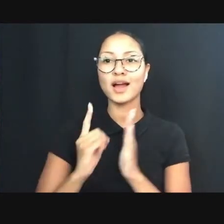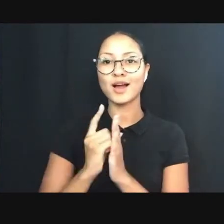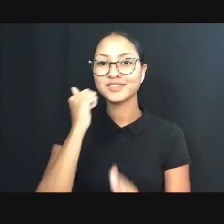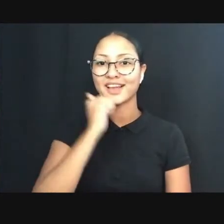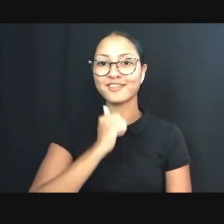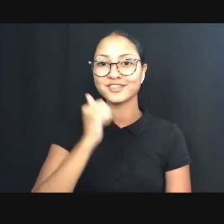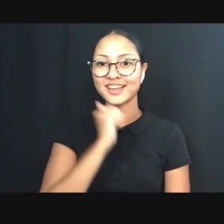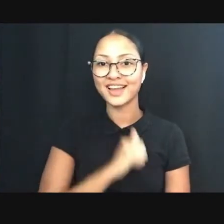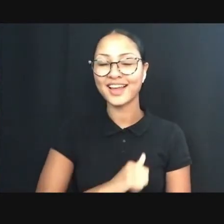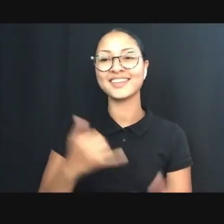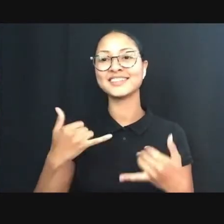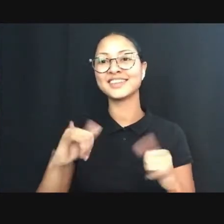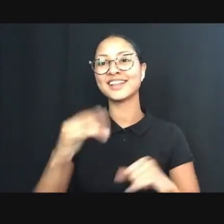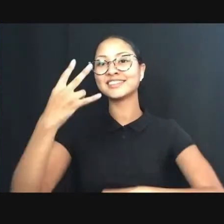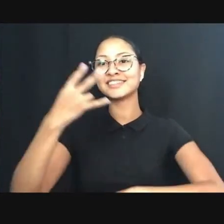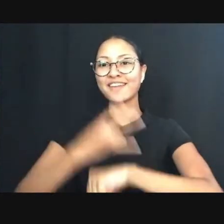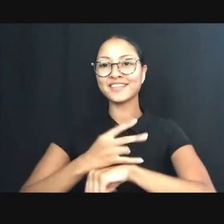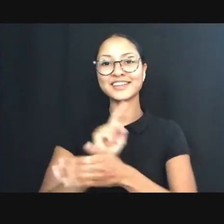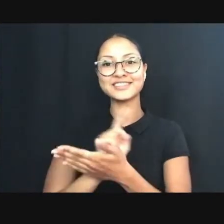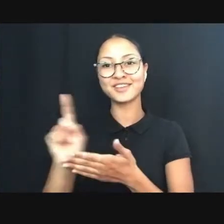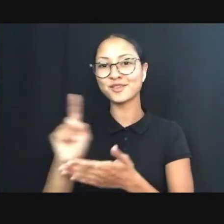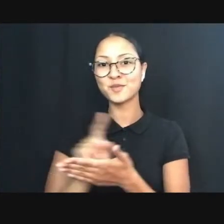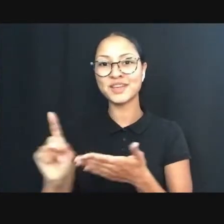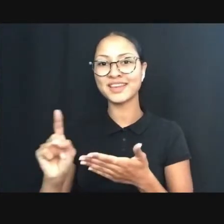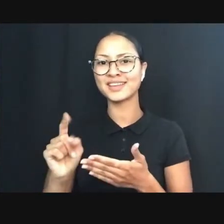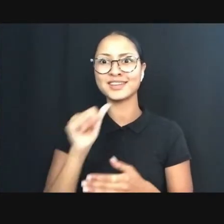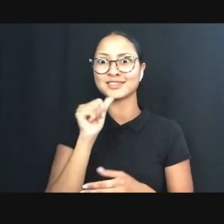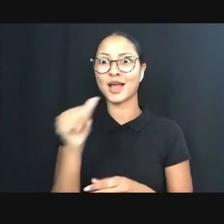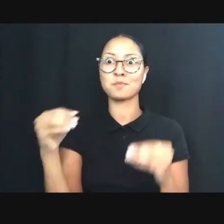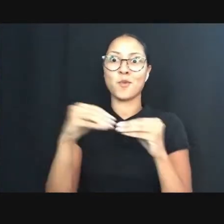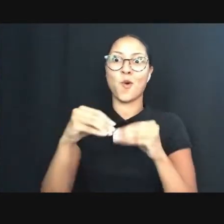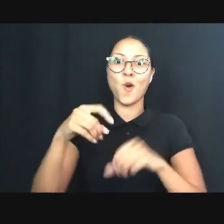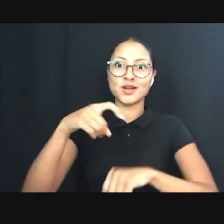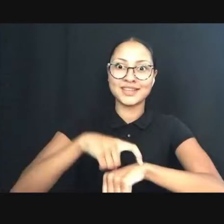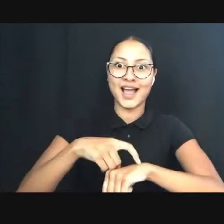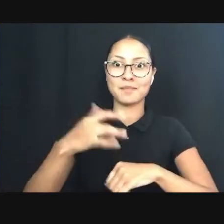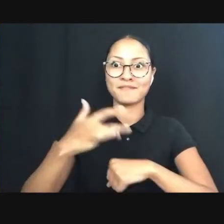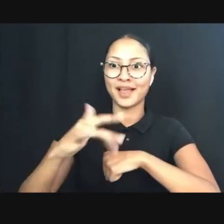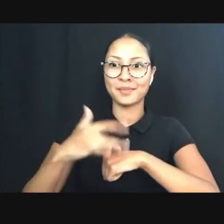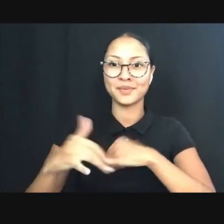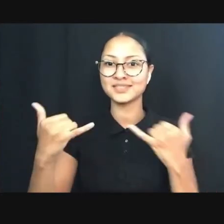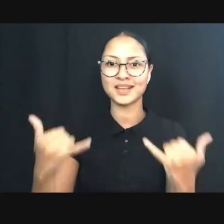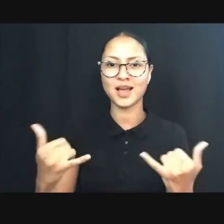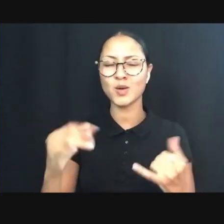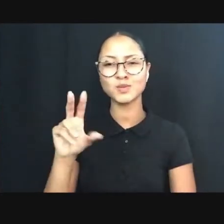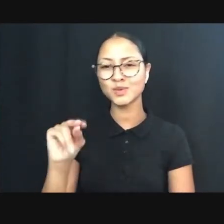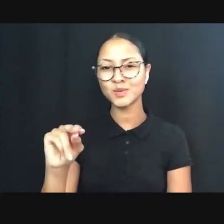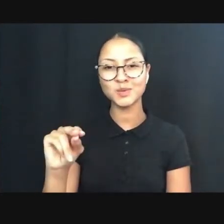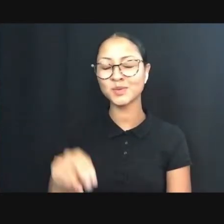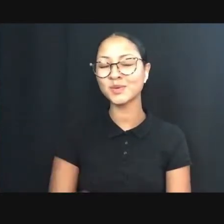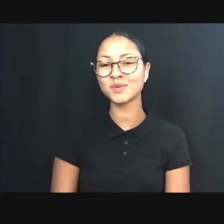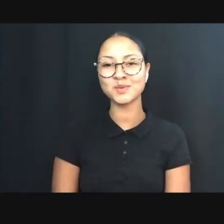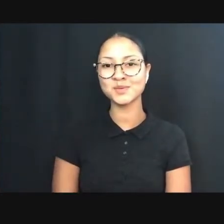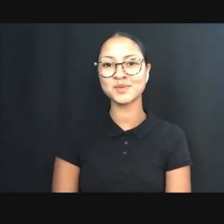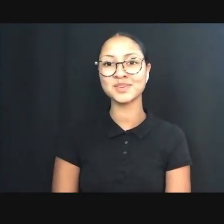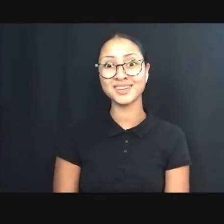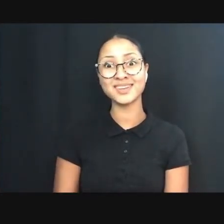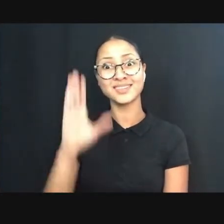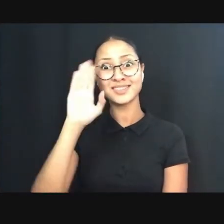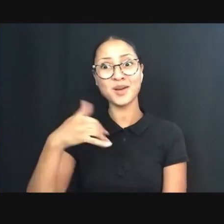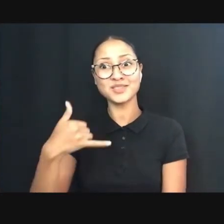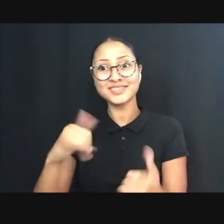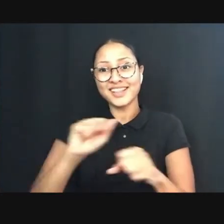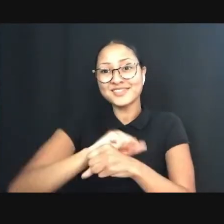it's not the same, right? It's not the same because we're also, as we, Adia and I were just talking about, we're in a panorama. That's